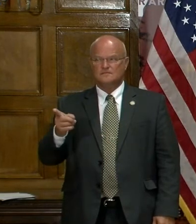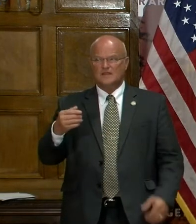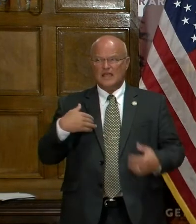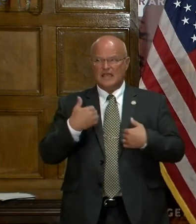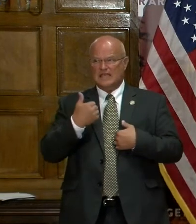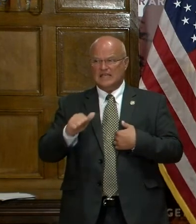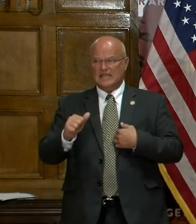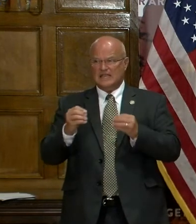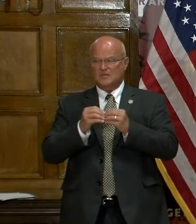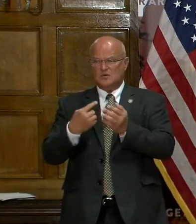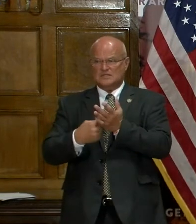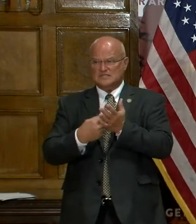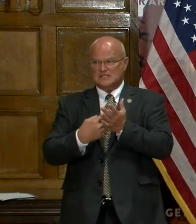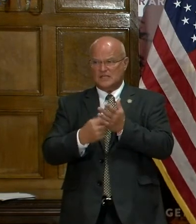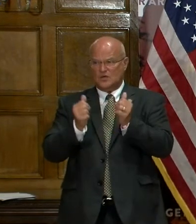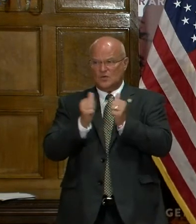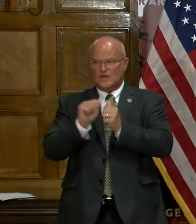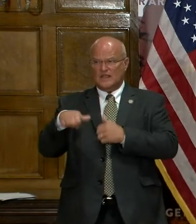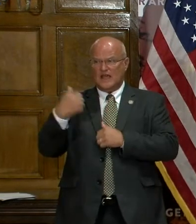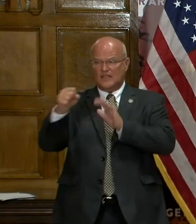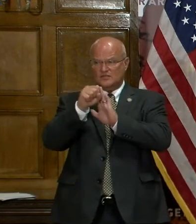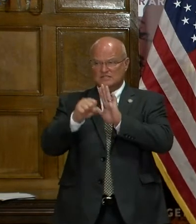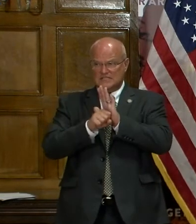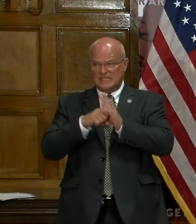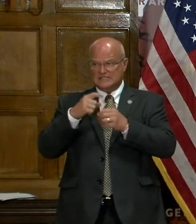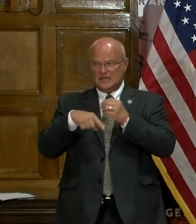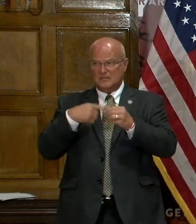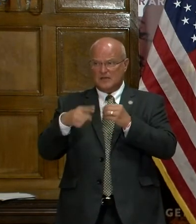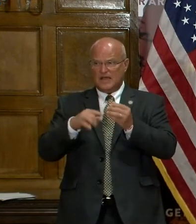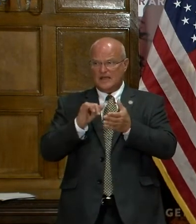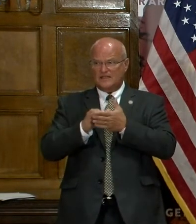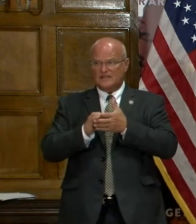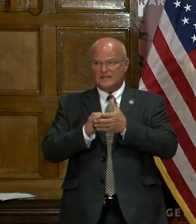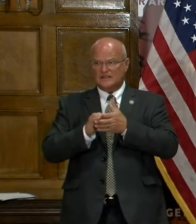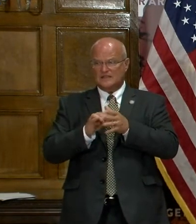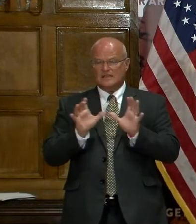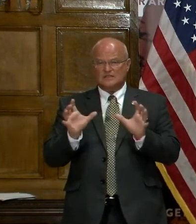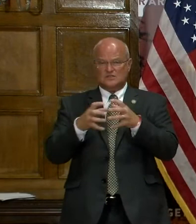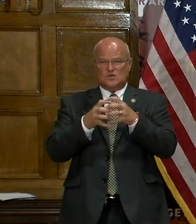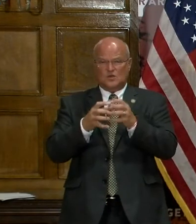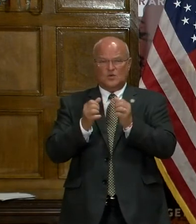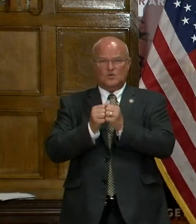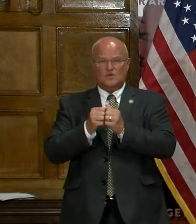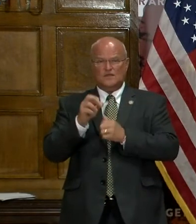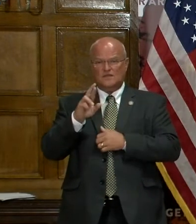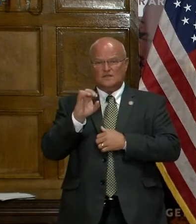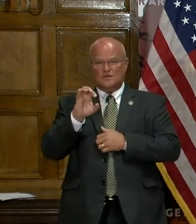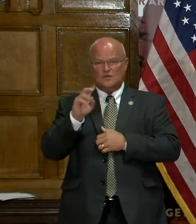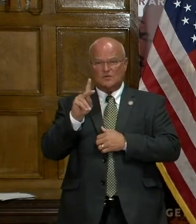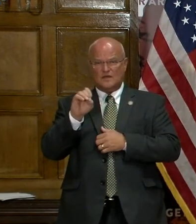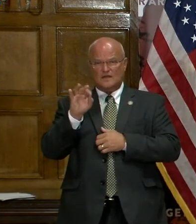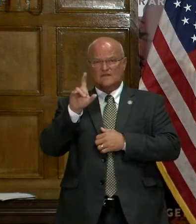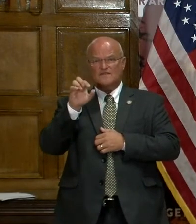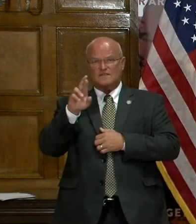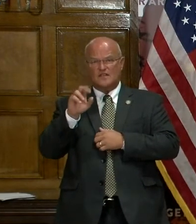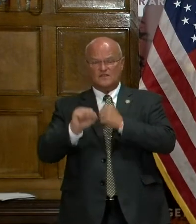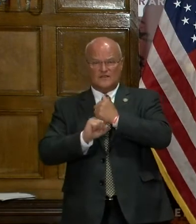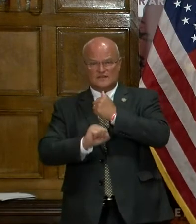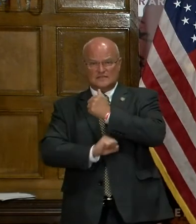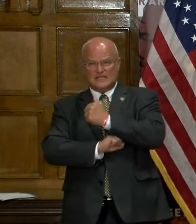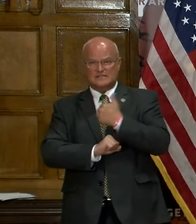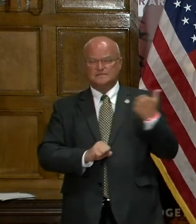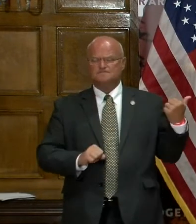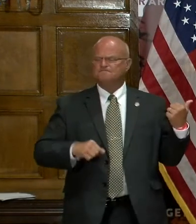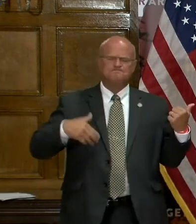Had any further discussions with other states in regards to the consortium with the Rockefeller Foundation?